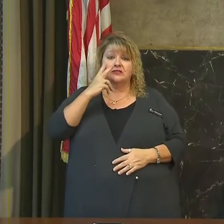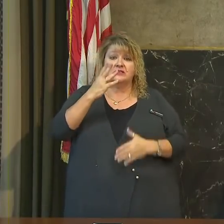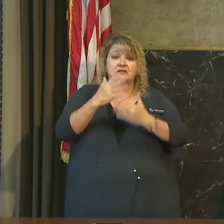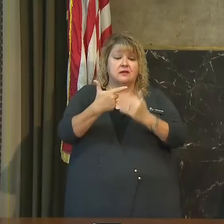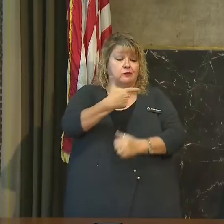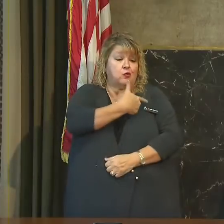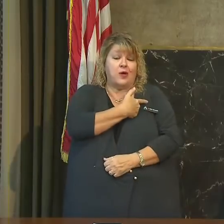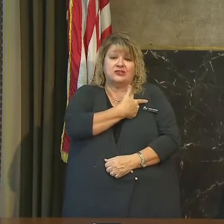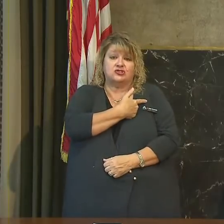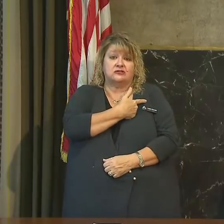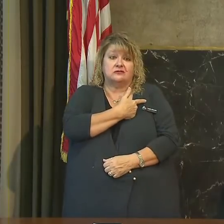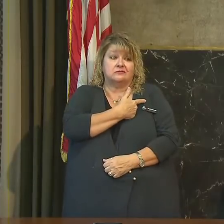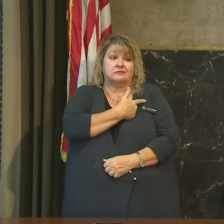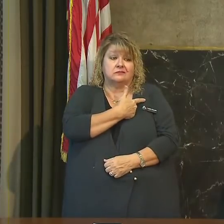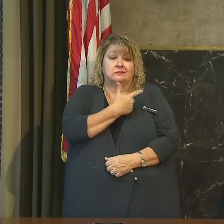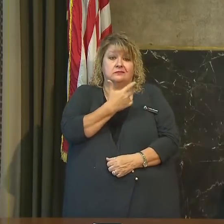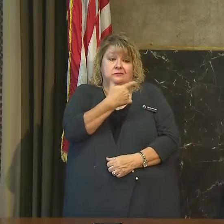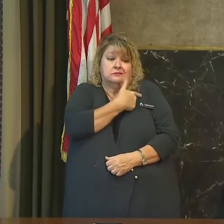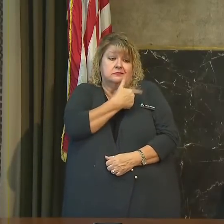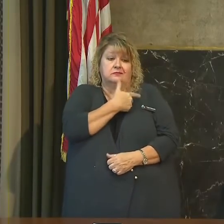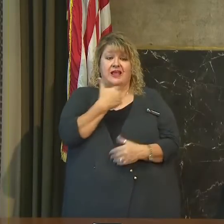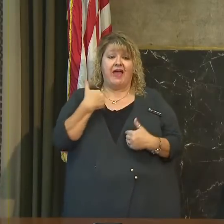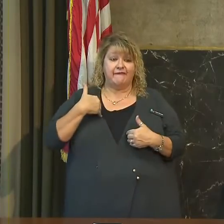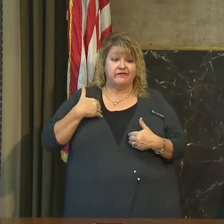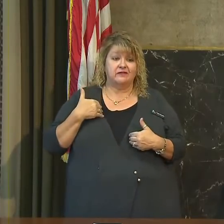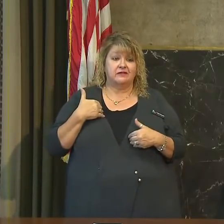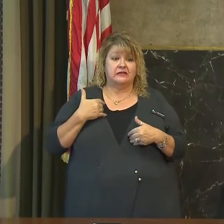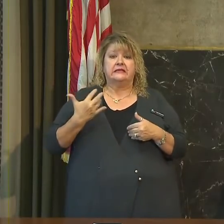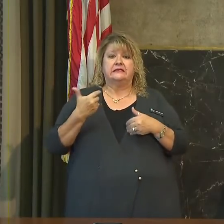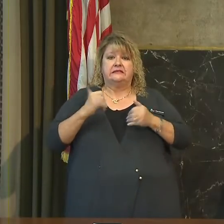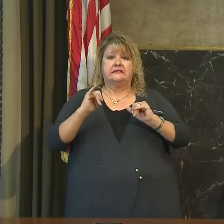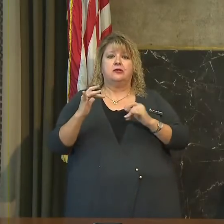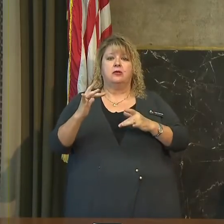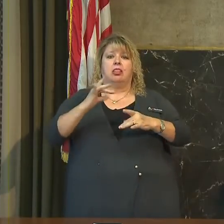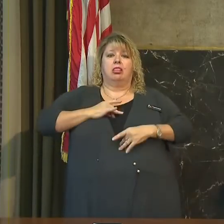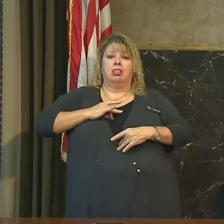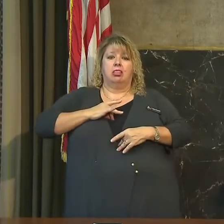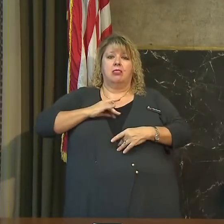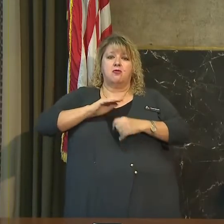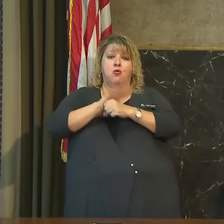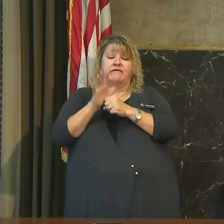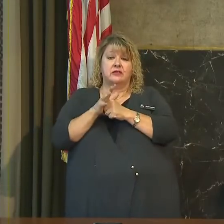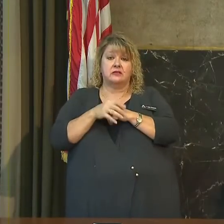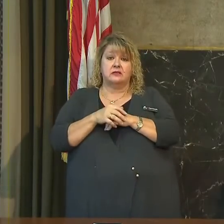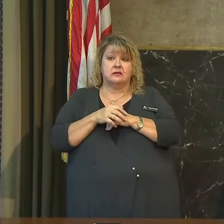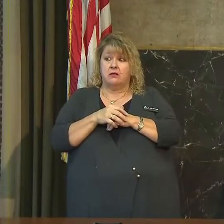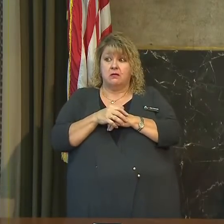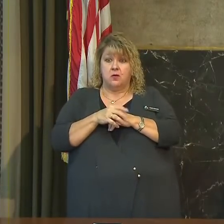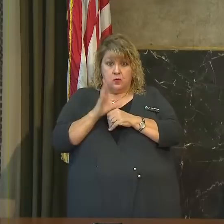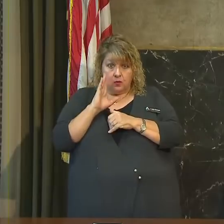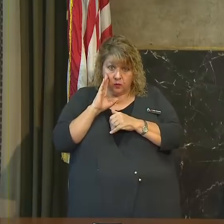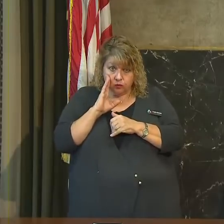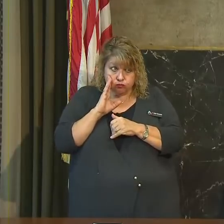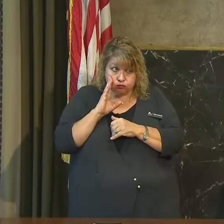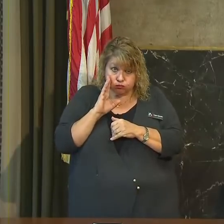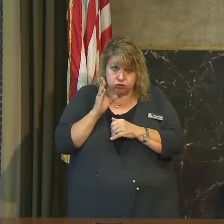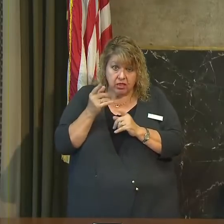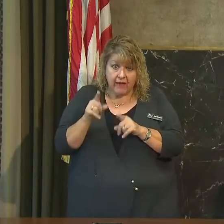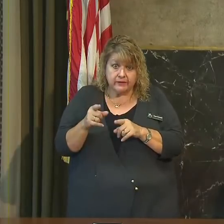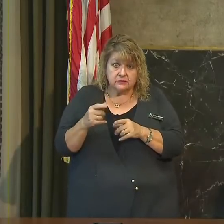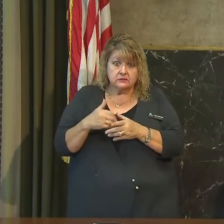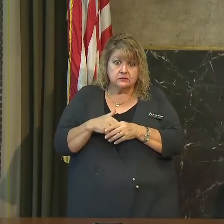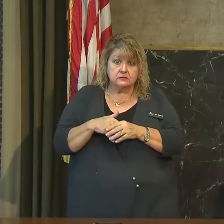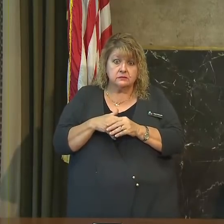no question about that. And to be completely transparent, the number of breakthrough cases that we